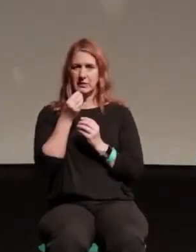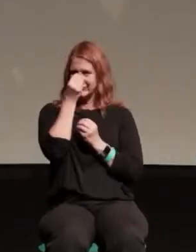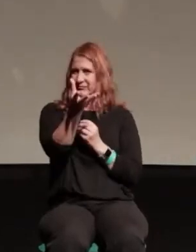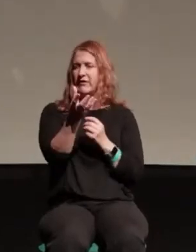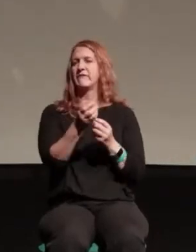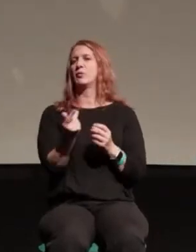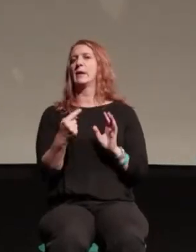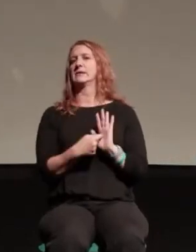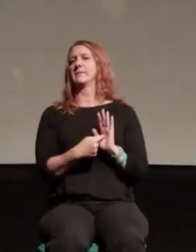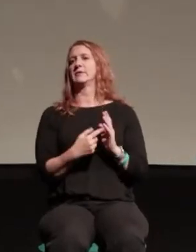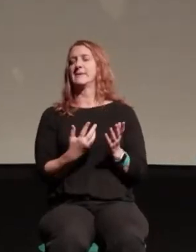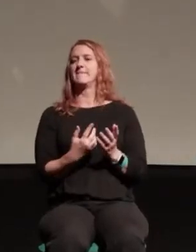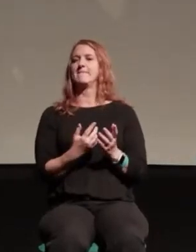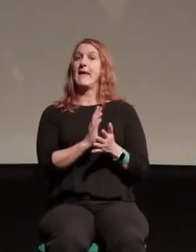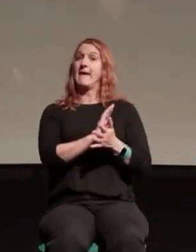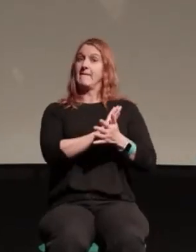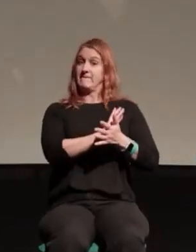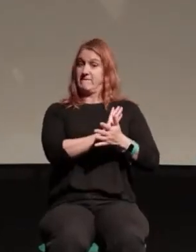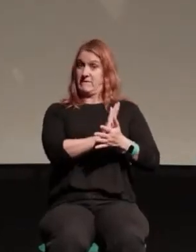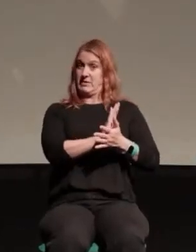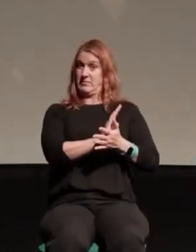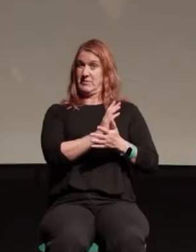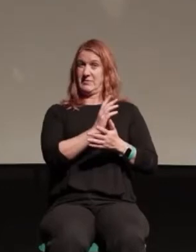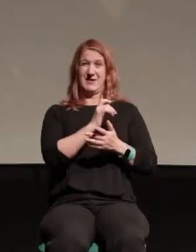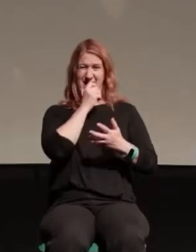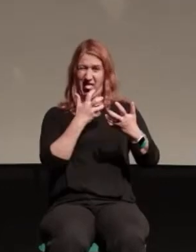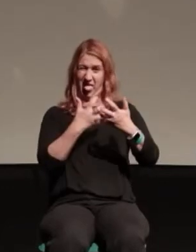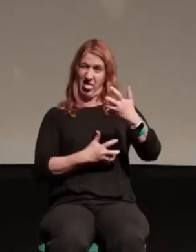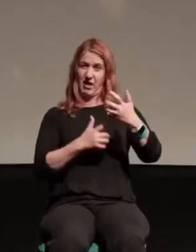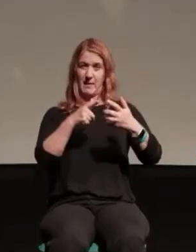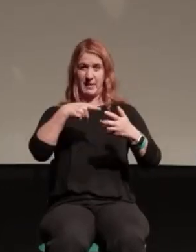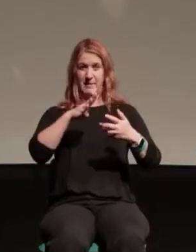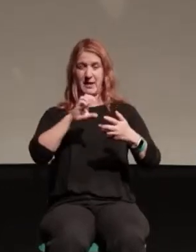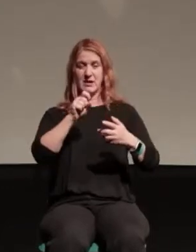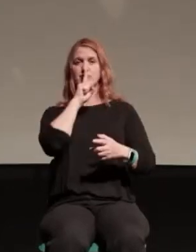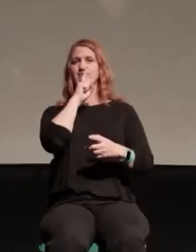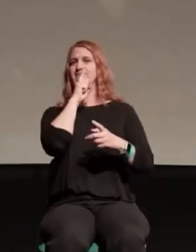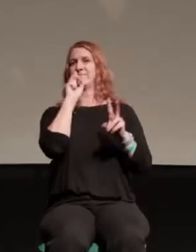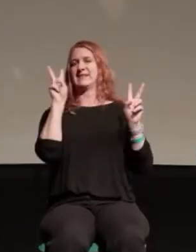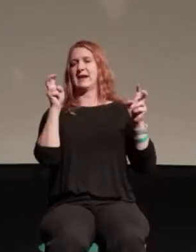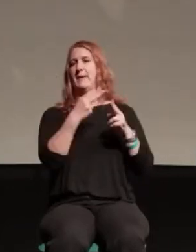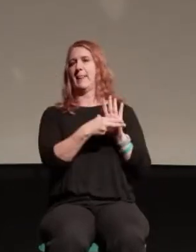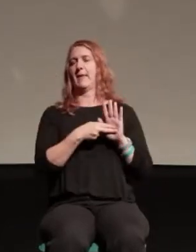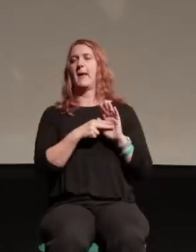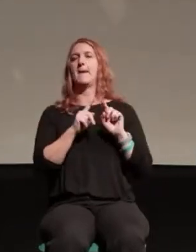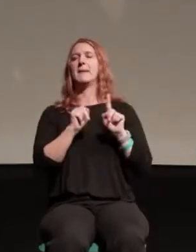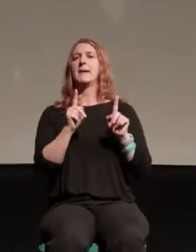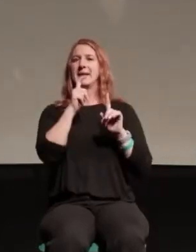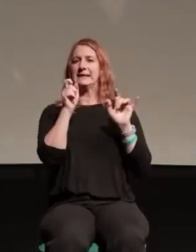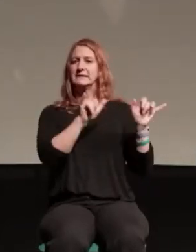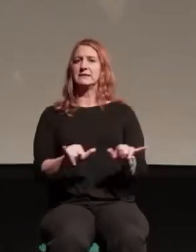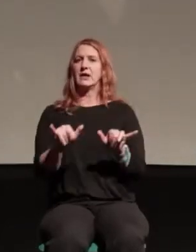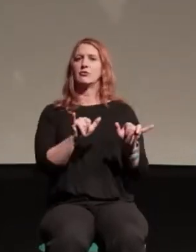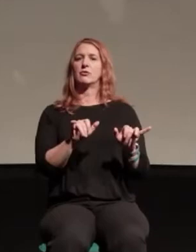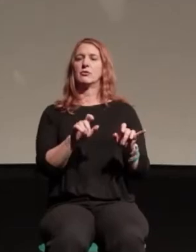of films that have not worked for PBS. And I'm not going to name names, but films that have not worked for PBS because of the standards that